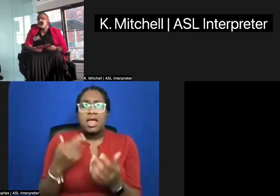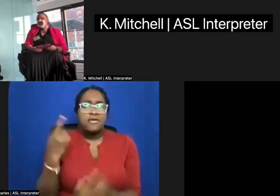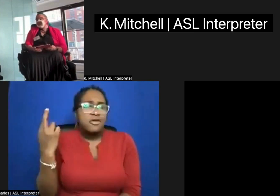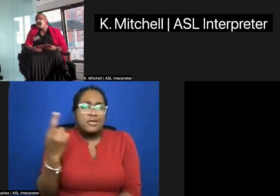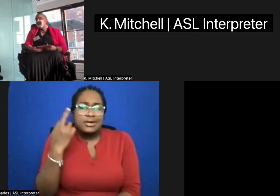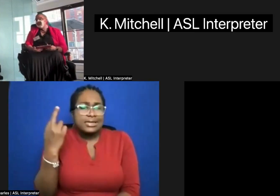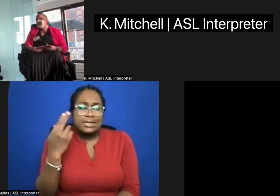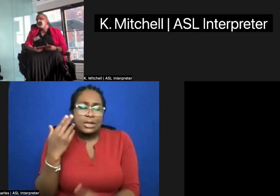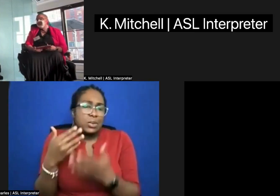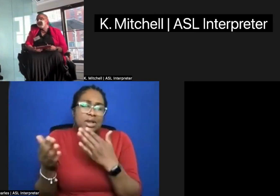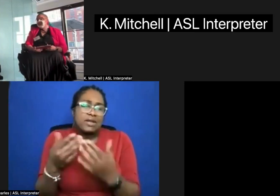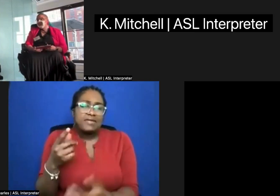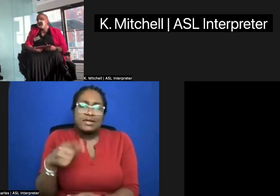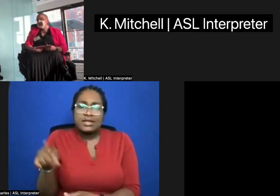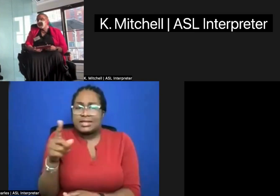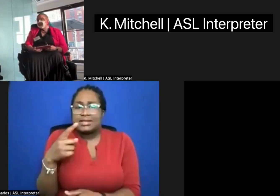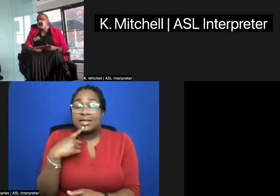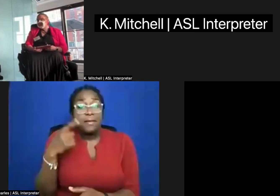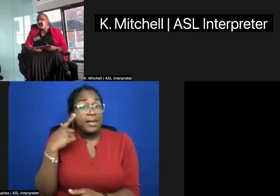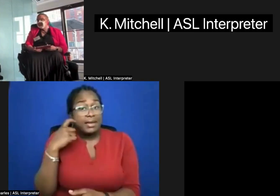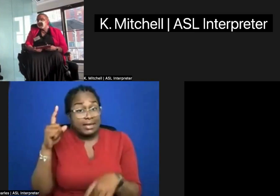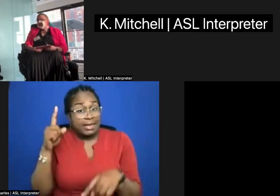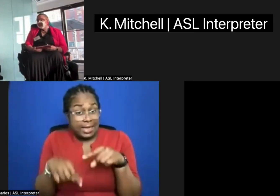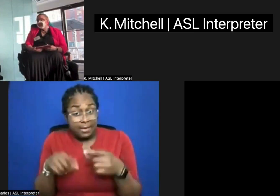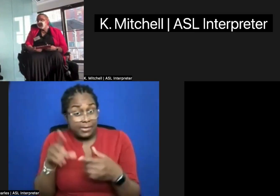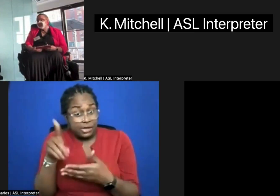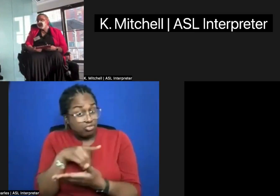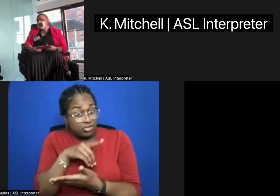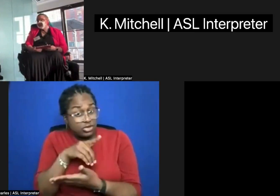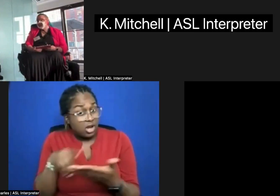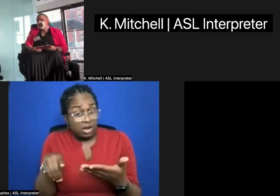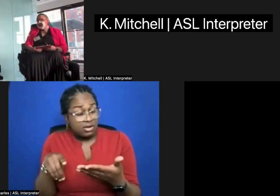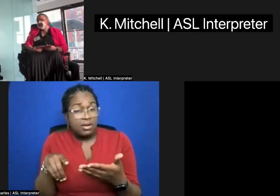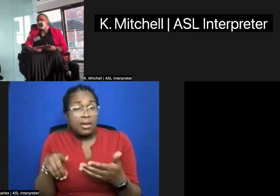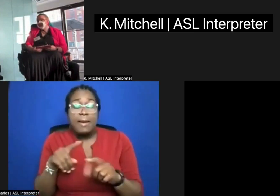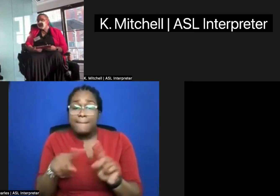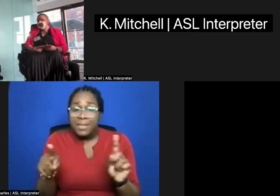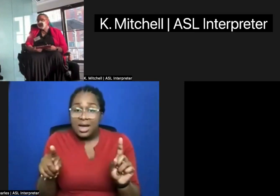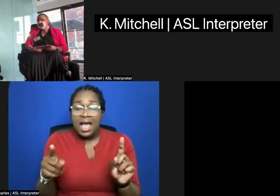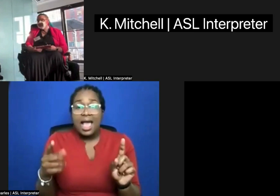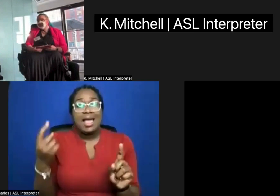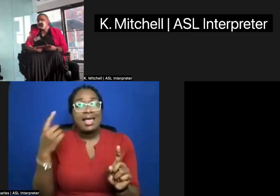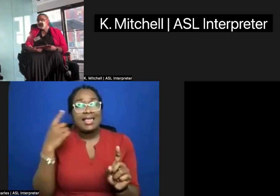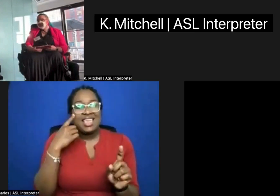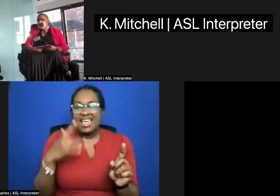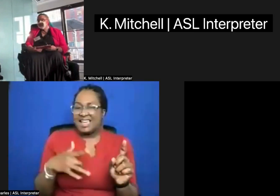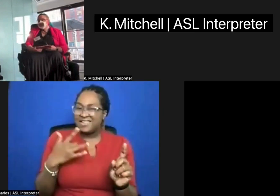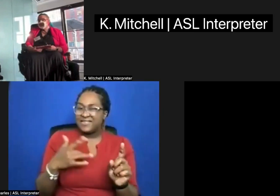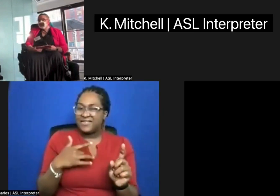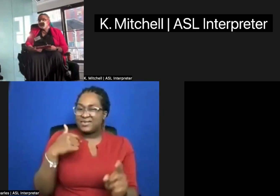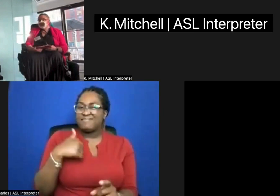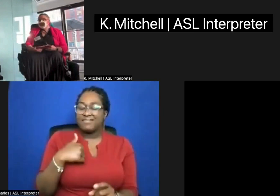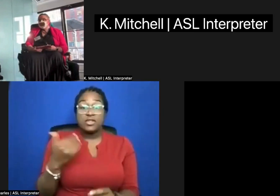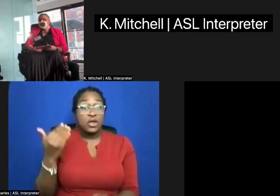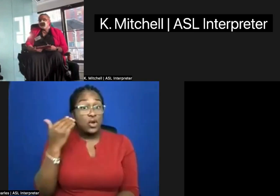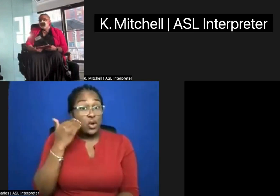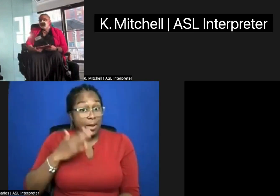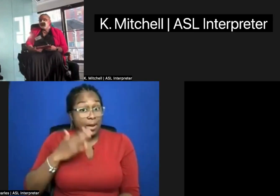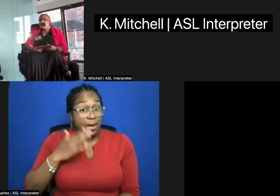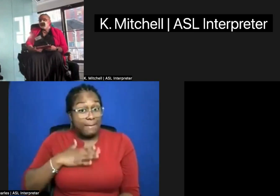for discriminatory reasons. So. Correct. But I think I felt a lot, knowing my rights,